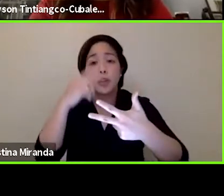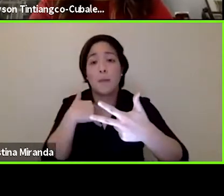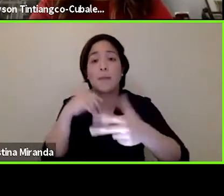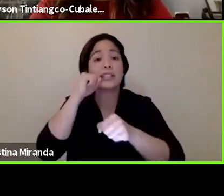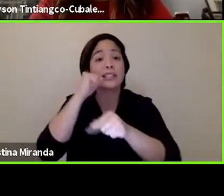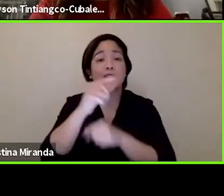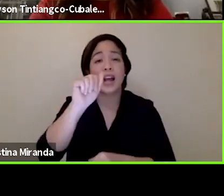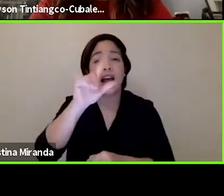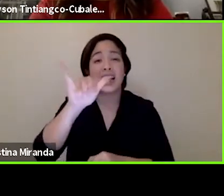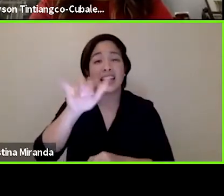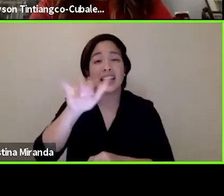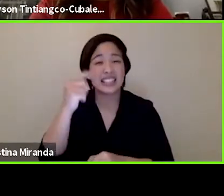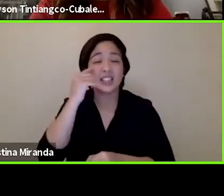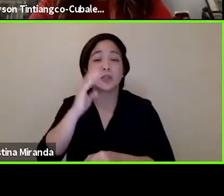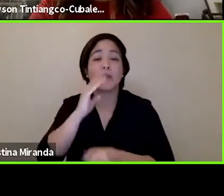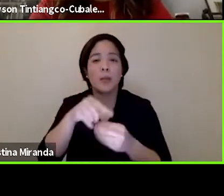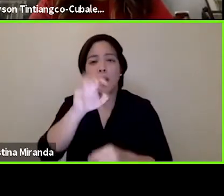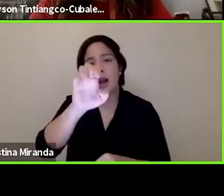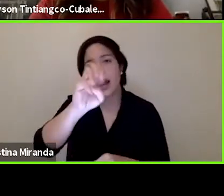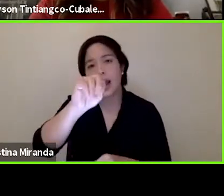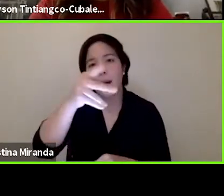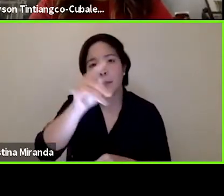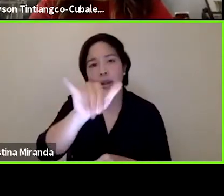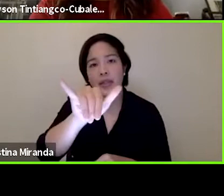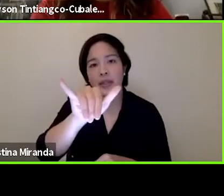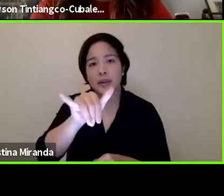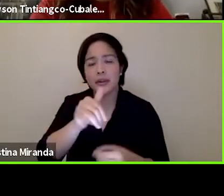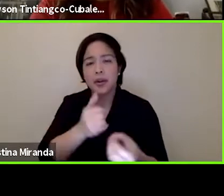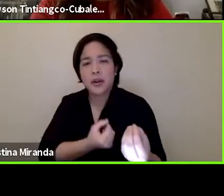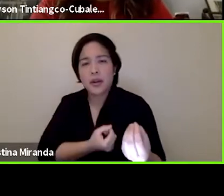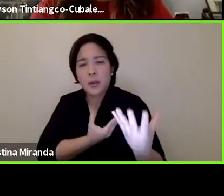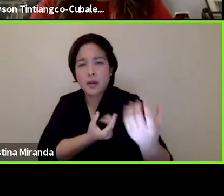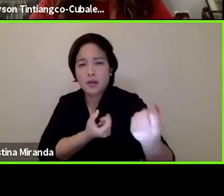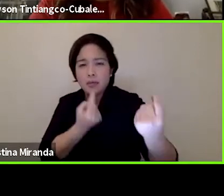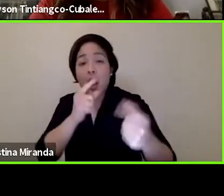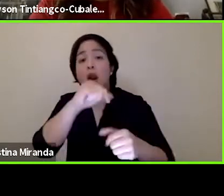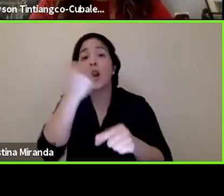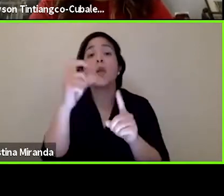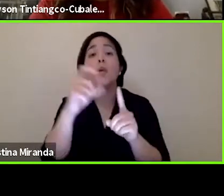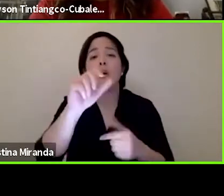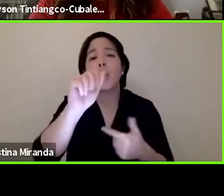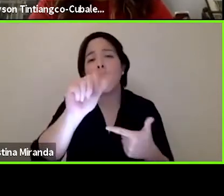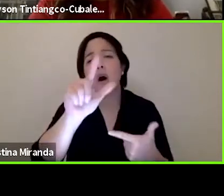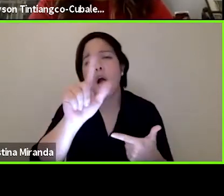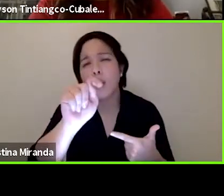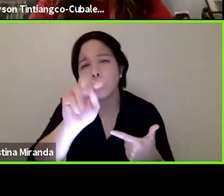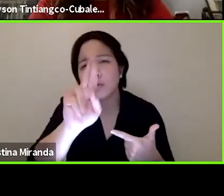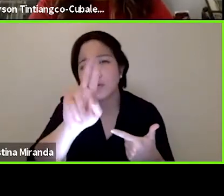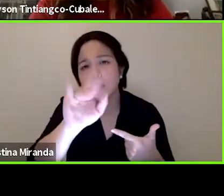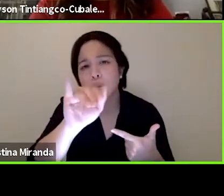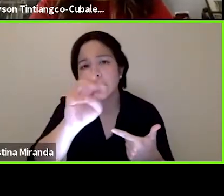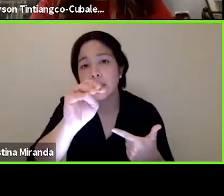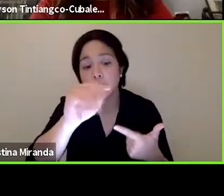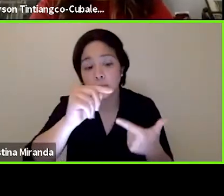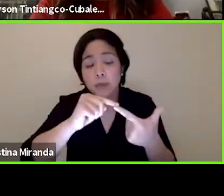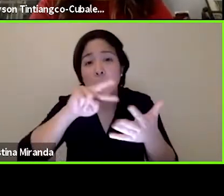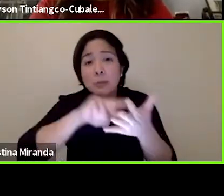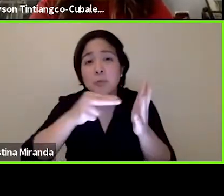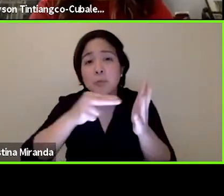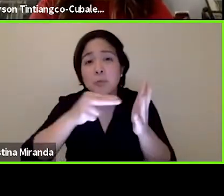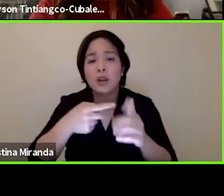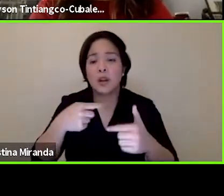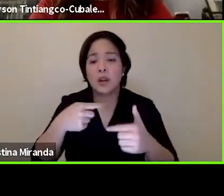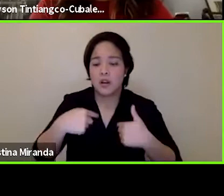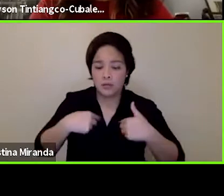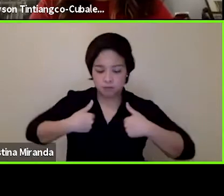earlier, empathy. There's another word that's called altruism, the belief or practice of